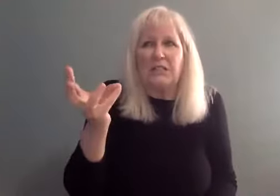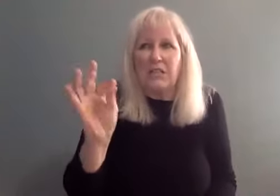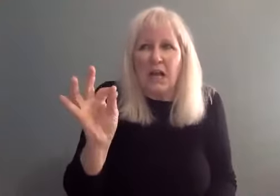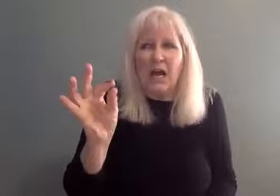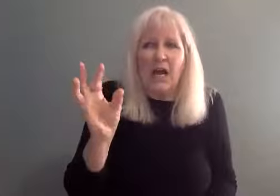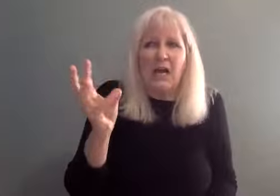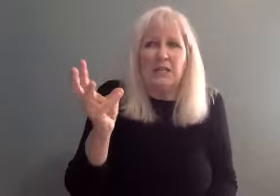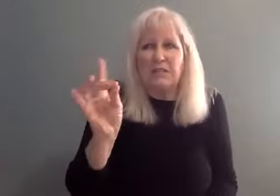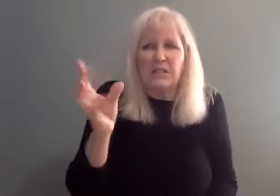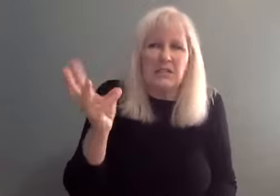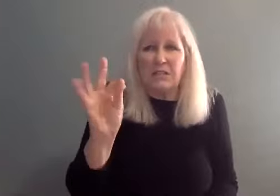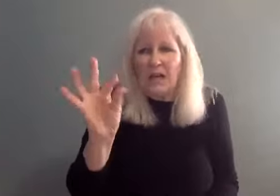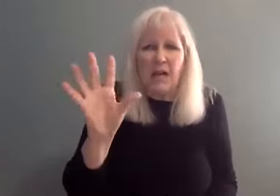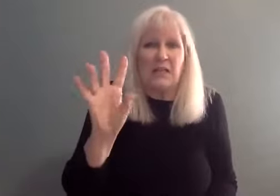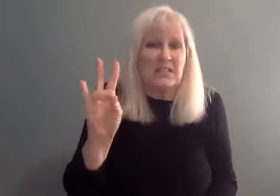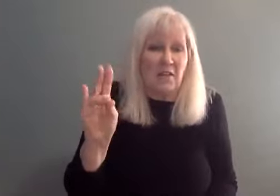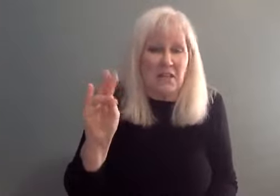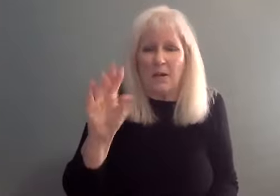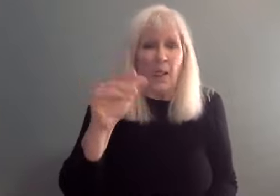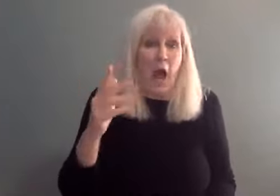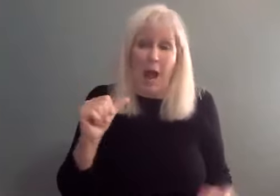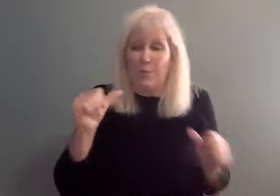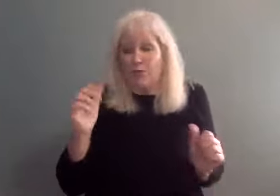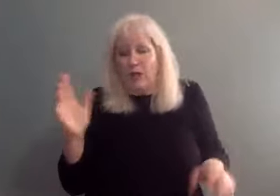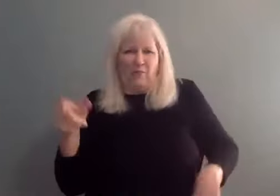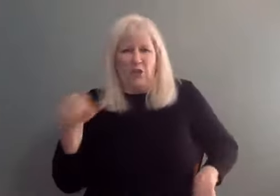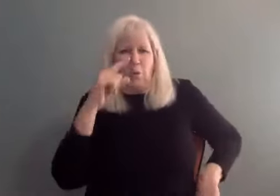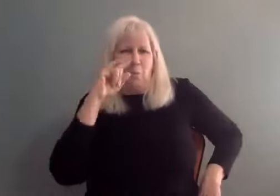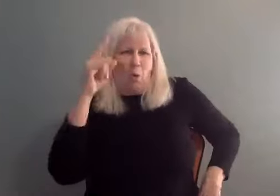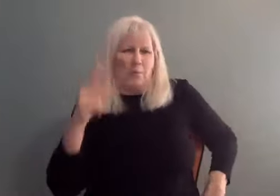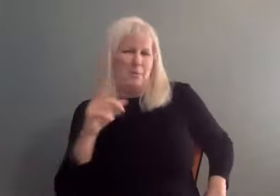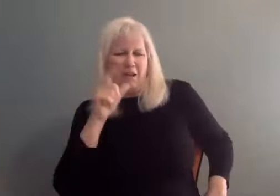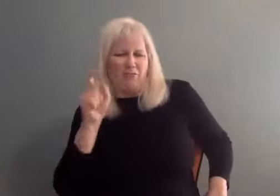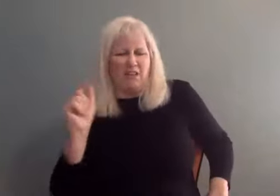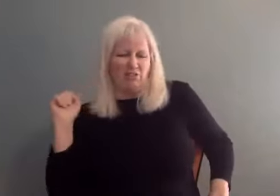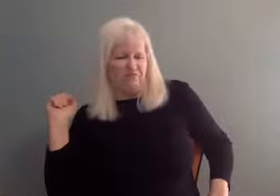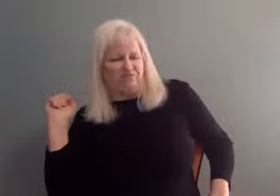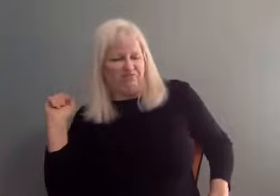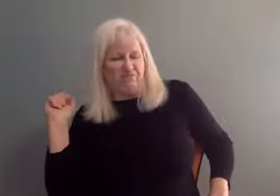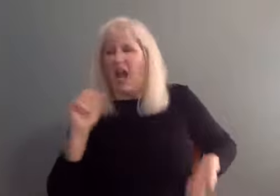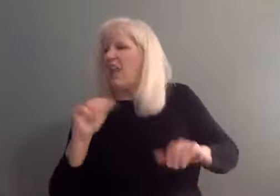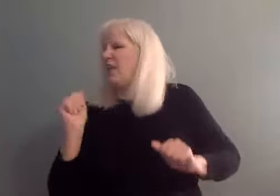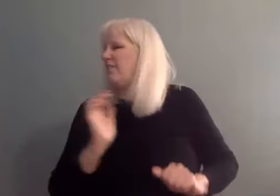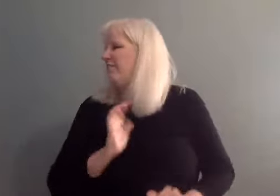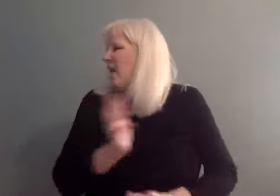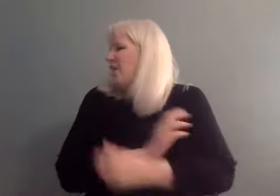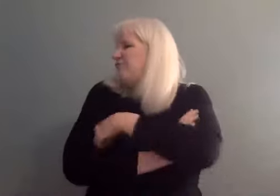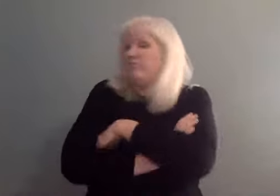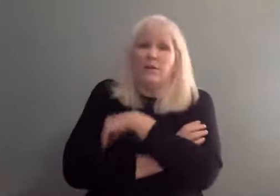I'm a drinker. And I thought, you guys are all boring and I don't need you. And so I would always leave. Grass is always greener. Norm Alpe